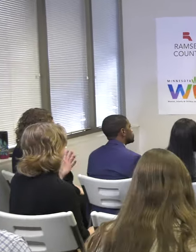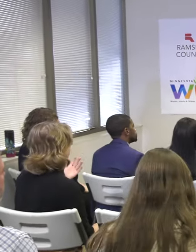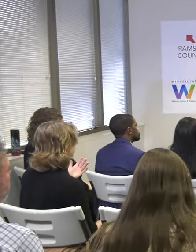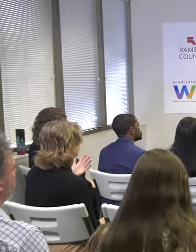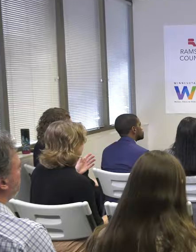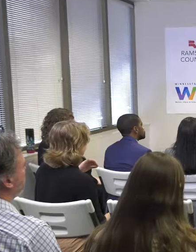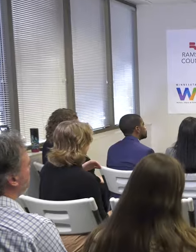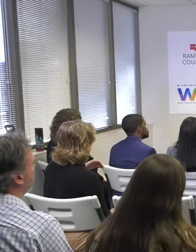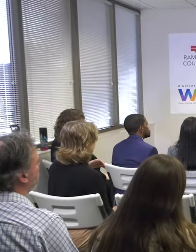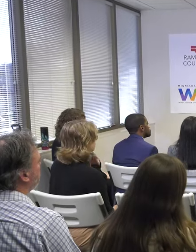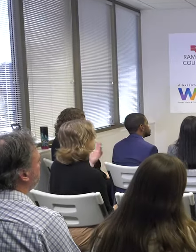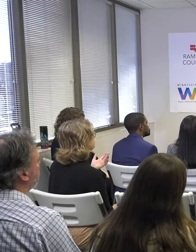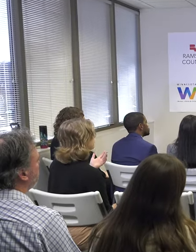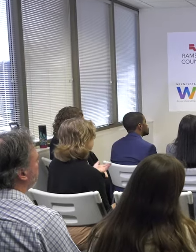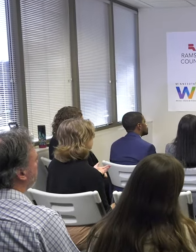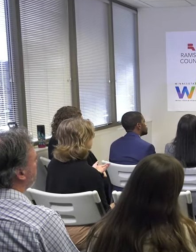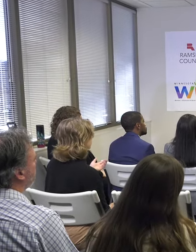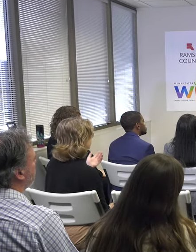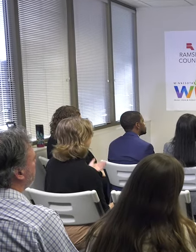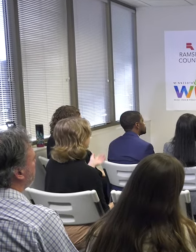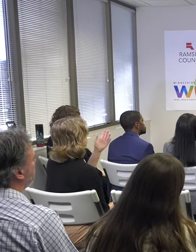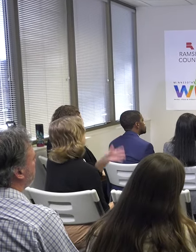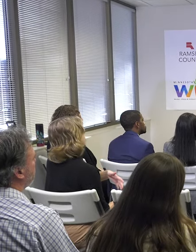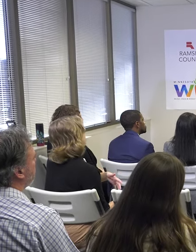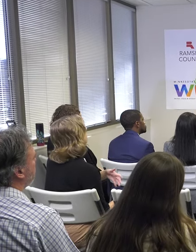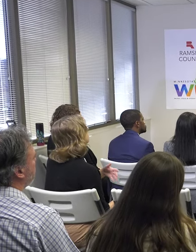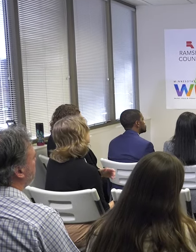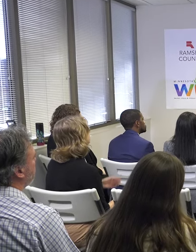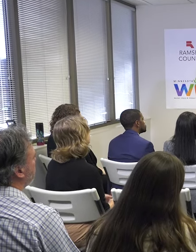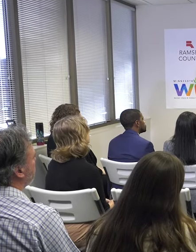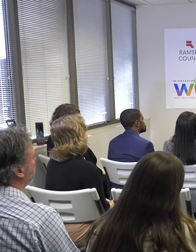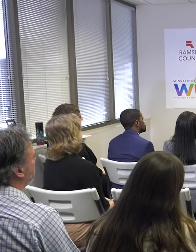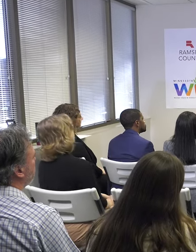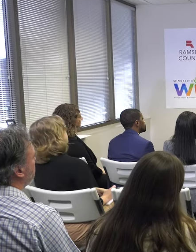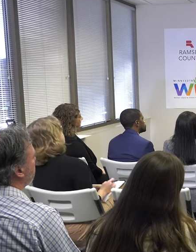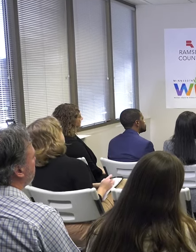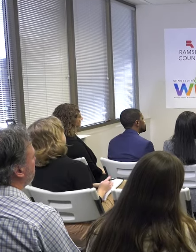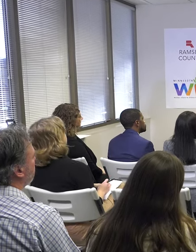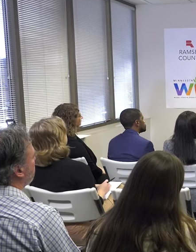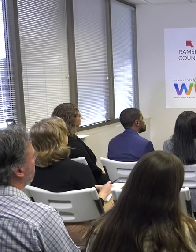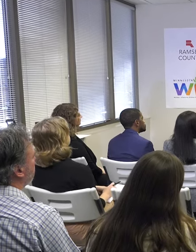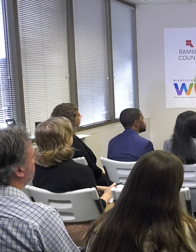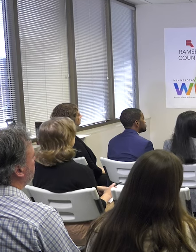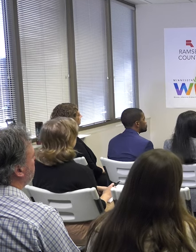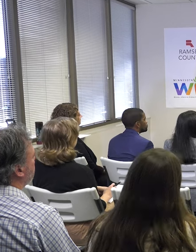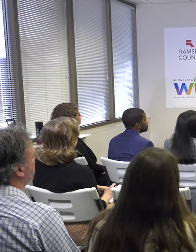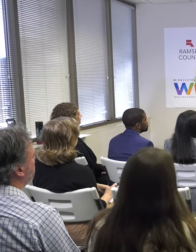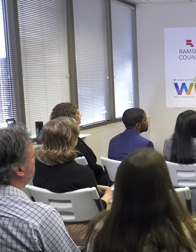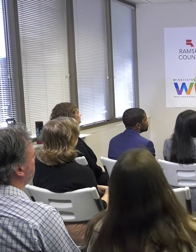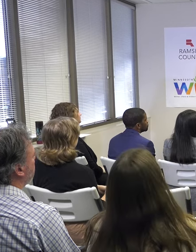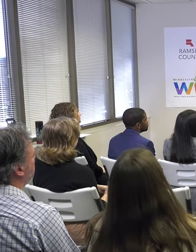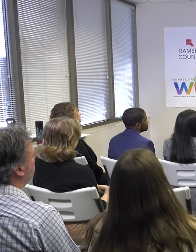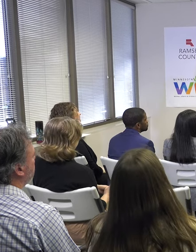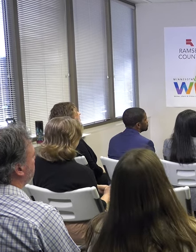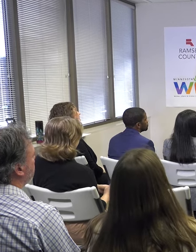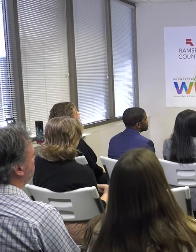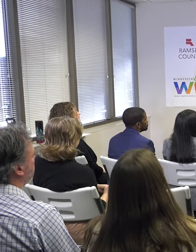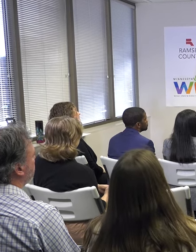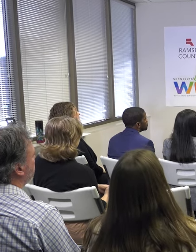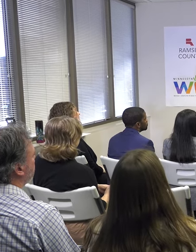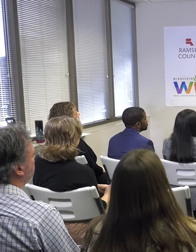like additional participation requirements on SNAP? Well, I would say the negotiations on